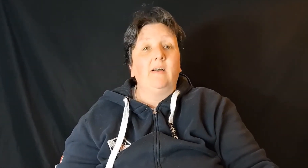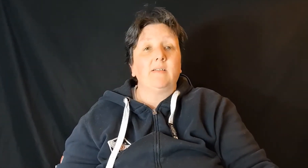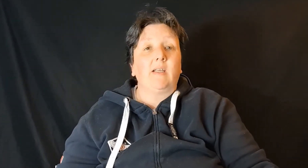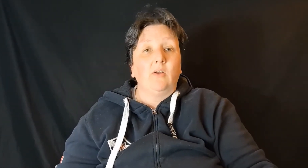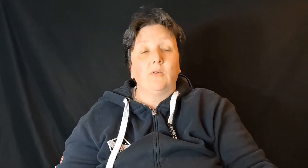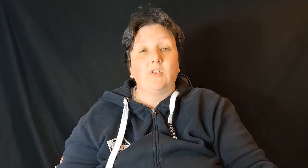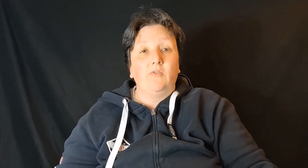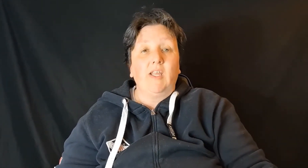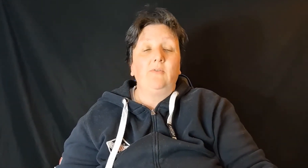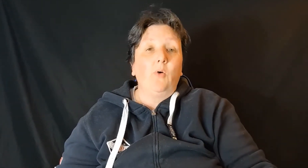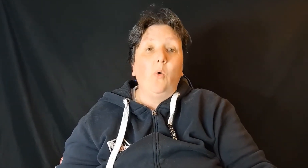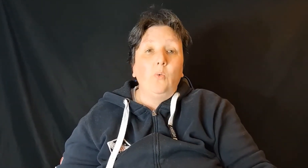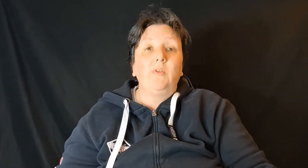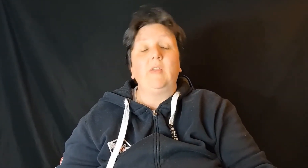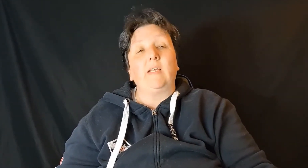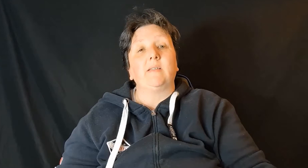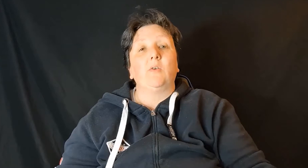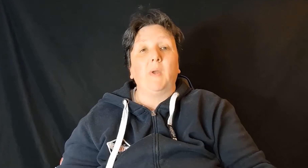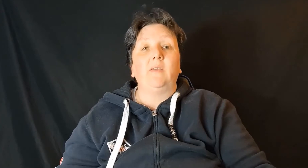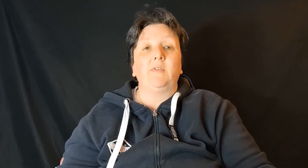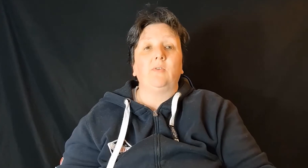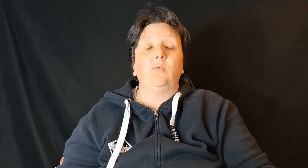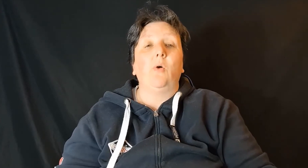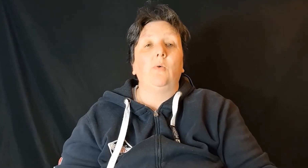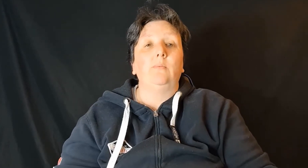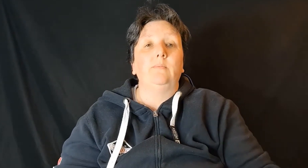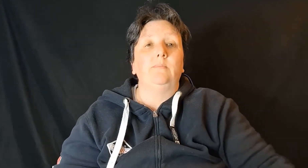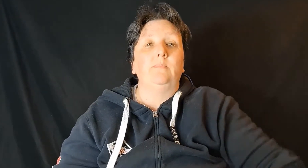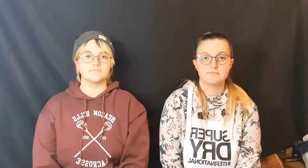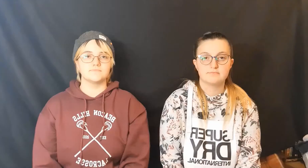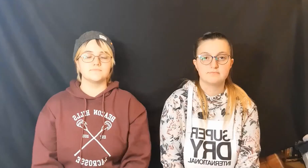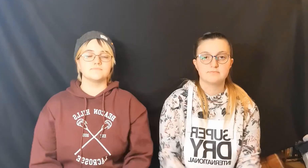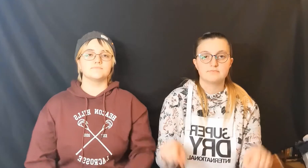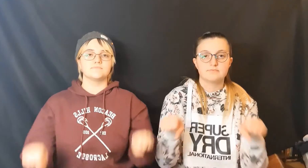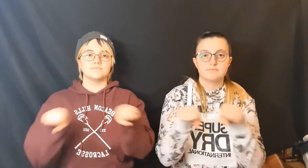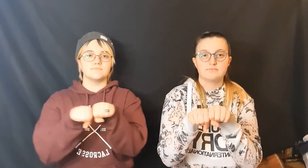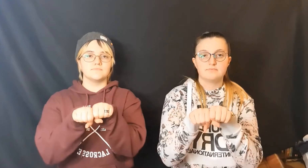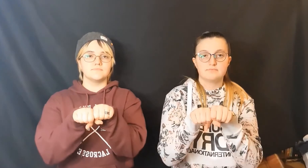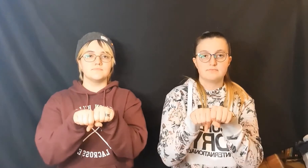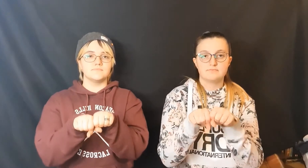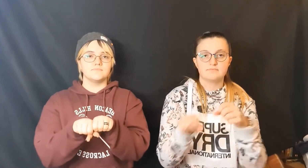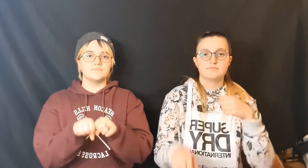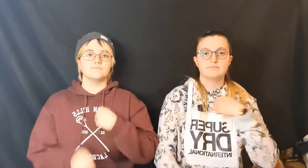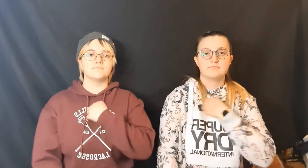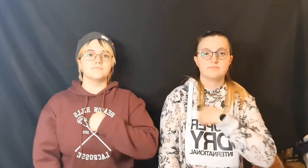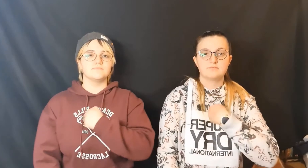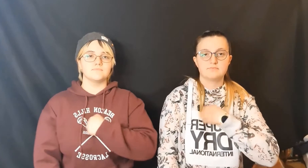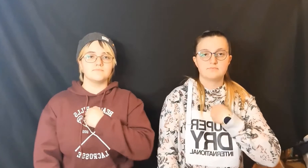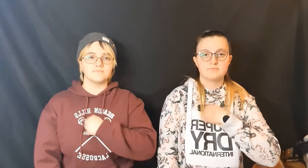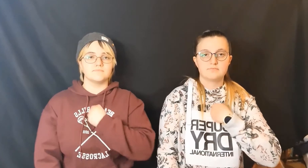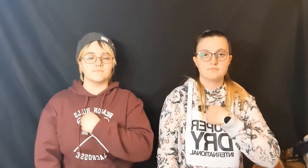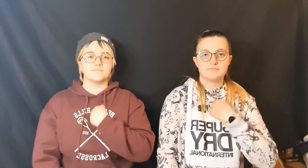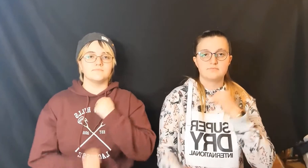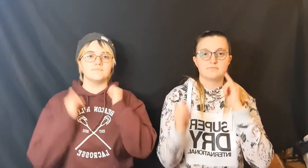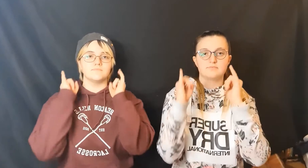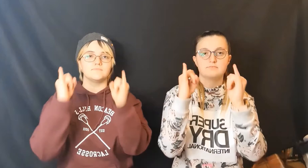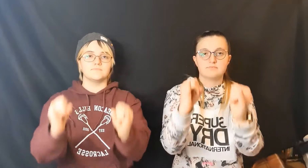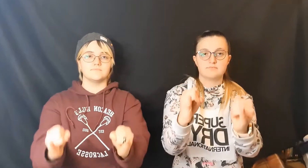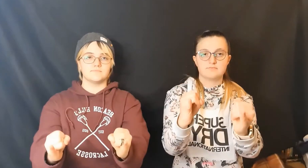asking God to forgive for all the things that we have done wrong. As we forgive those who